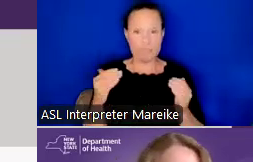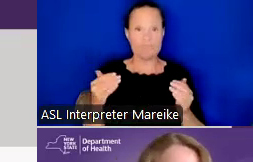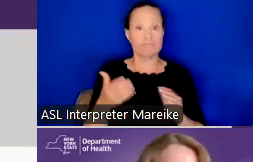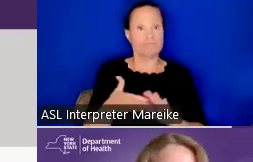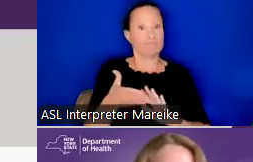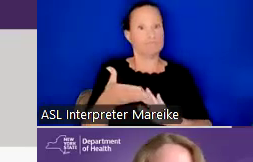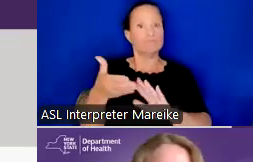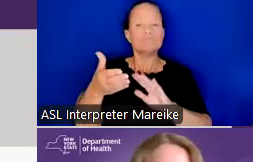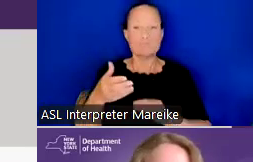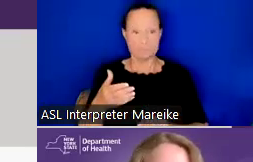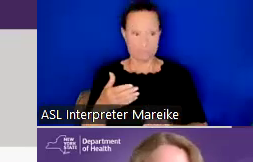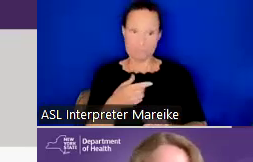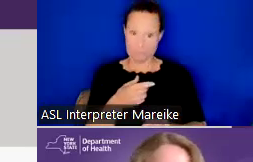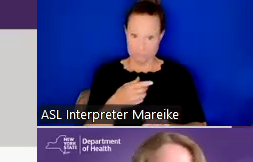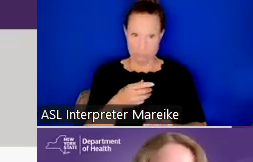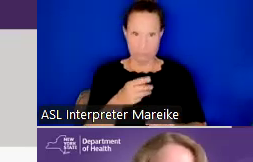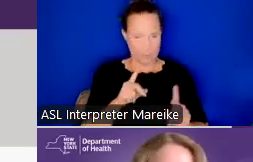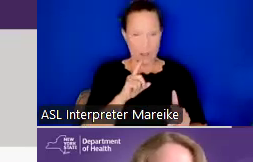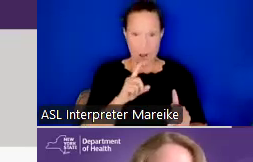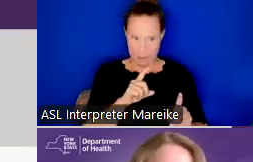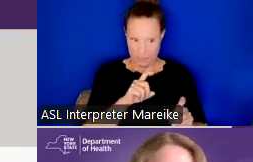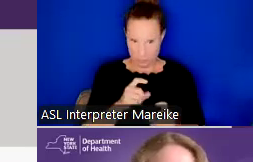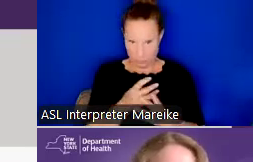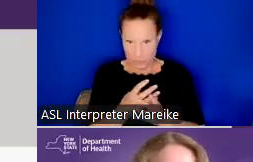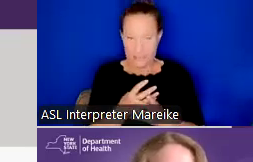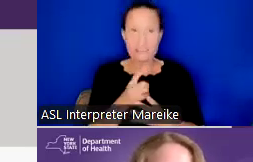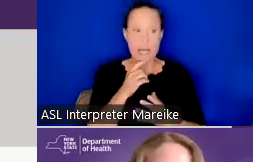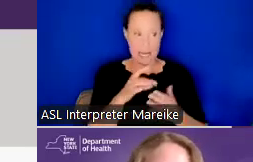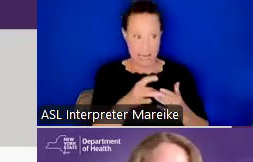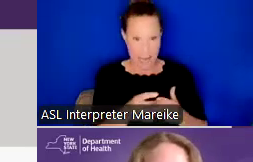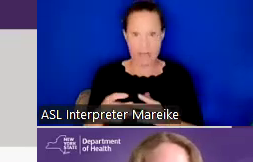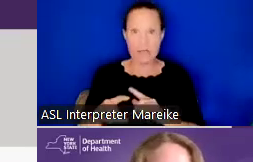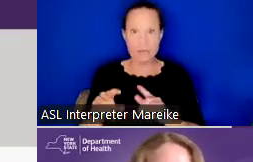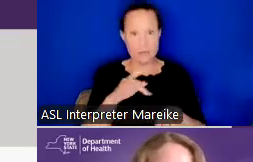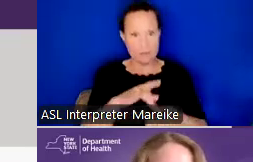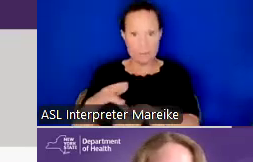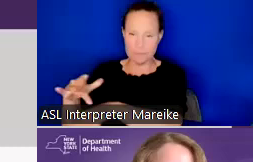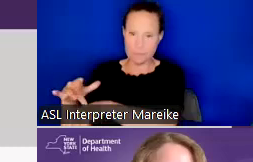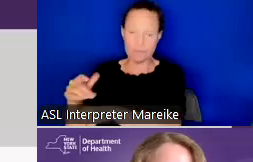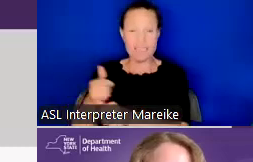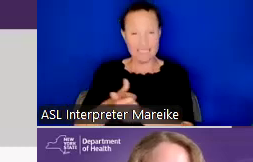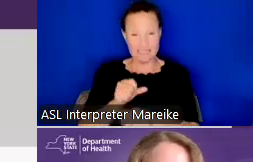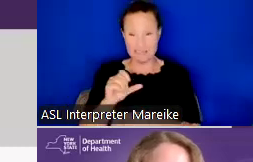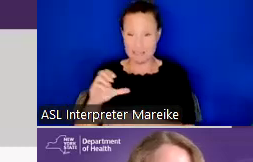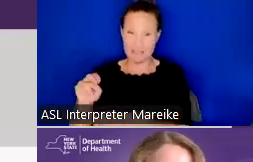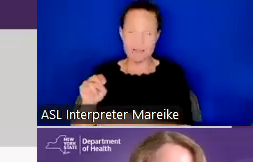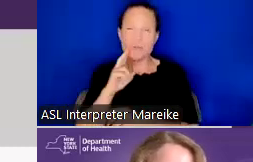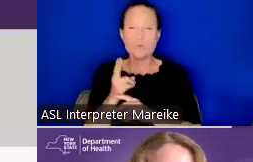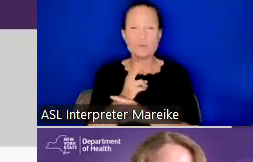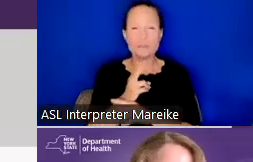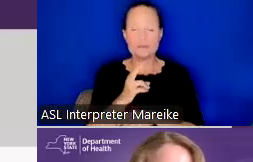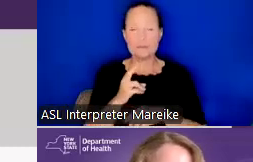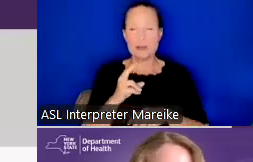are being screened and navigated to services across the state. Each social care network is using an IT